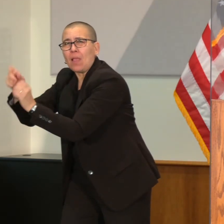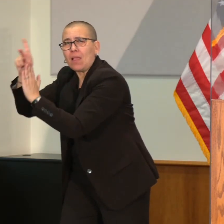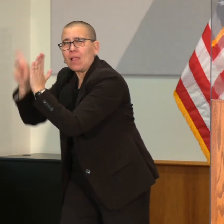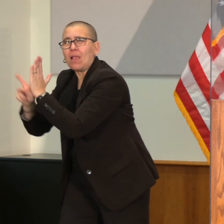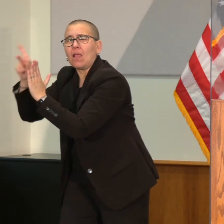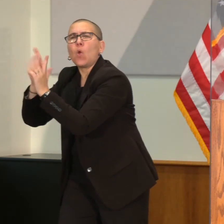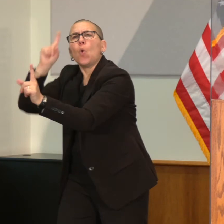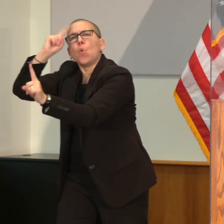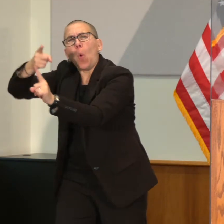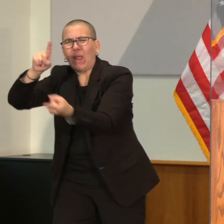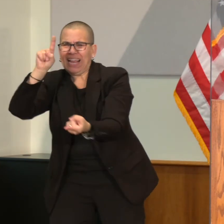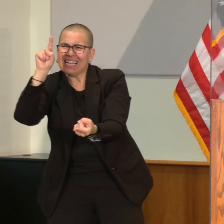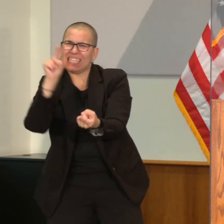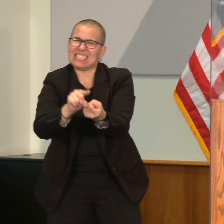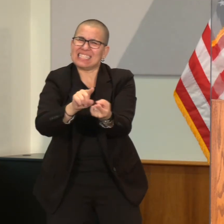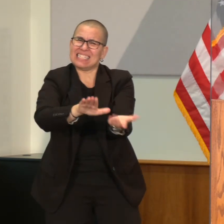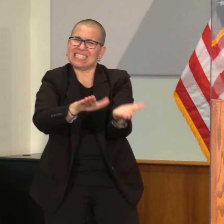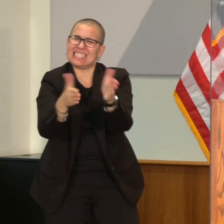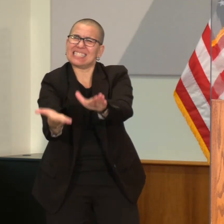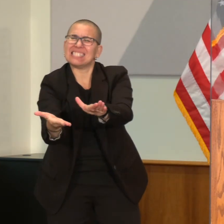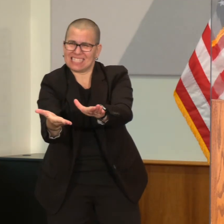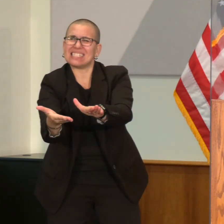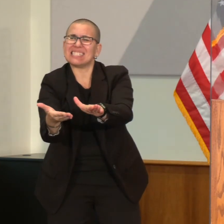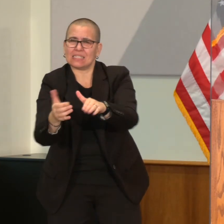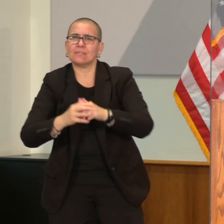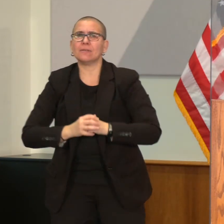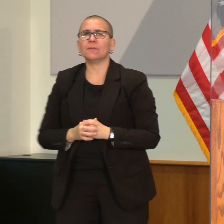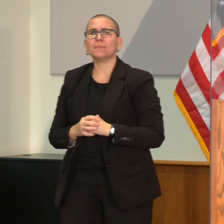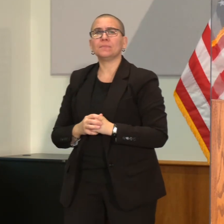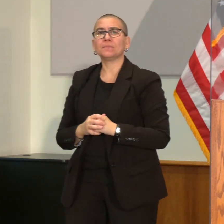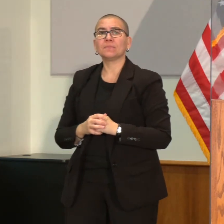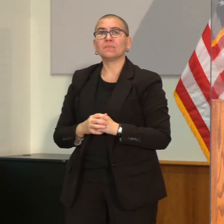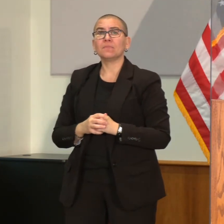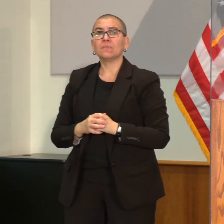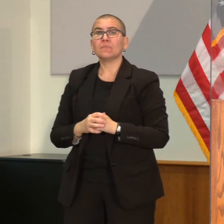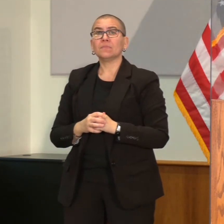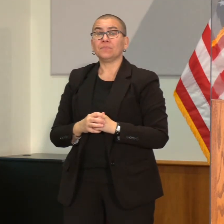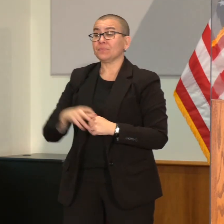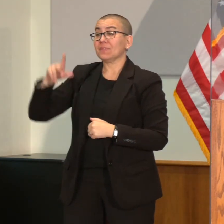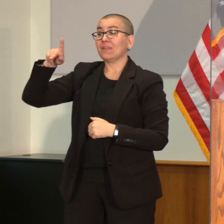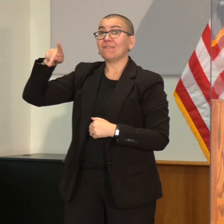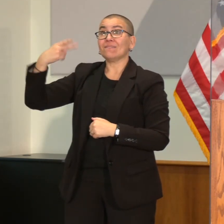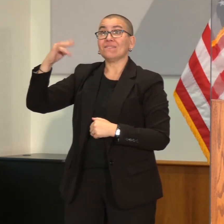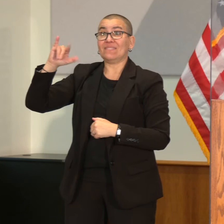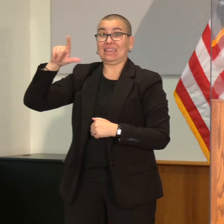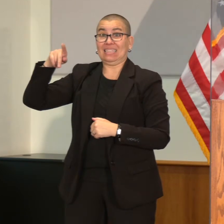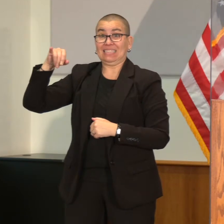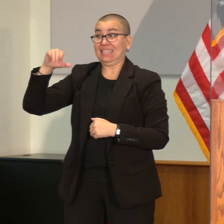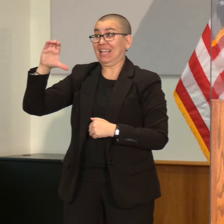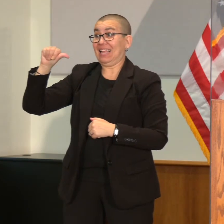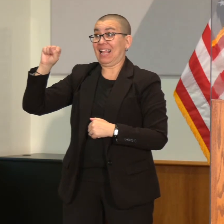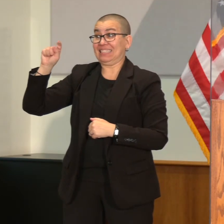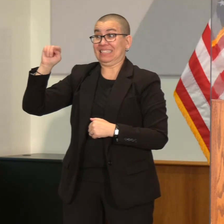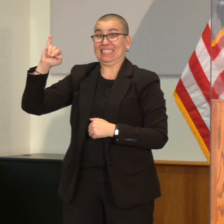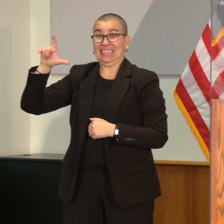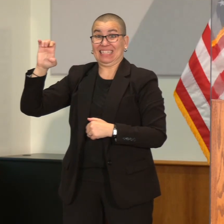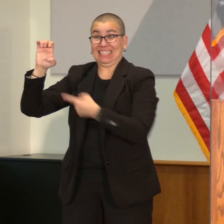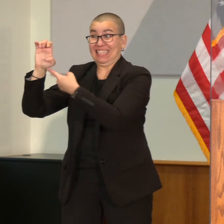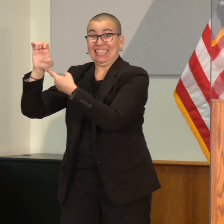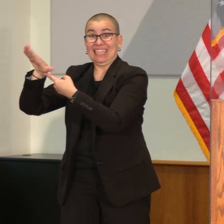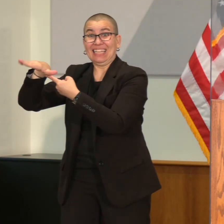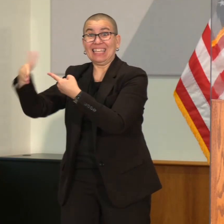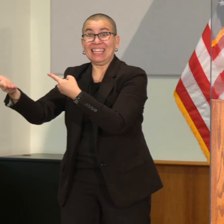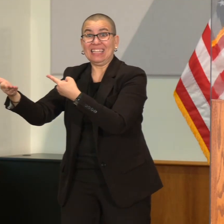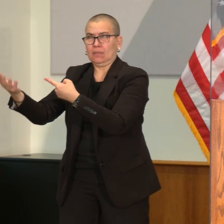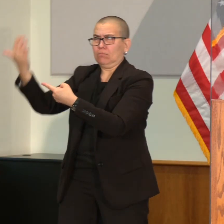color. When Philando Castile lost his life in 2016, it was a catalyst for change for many